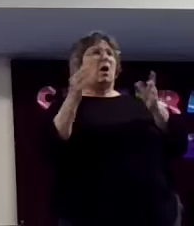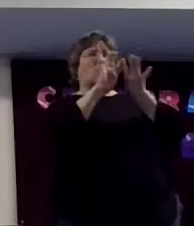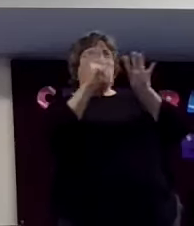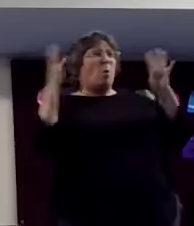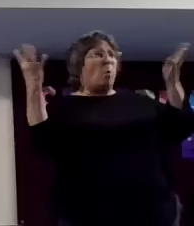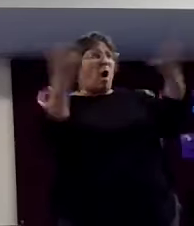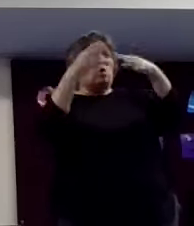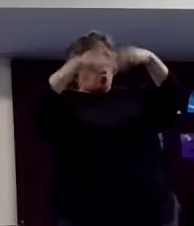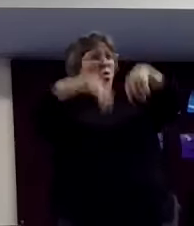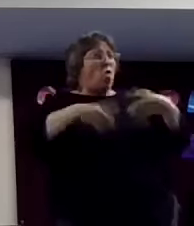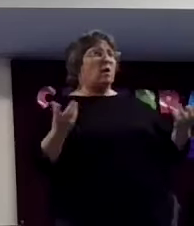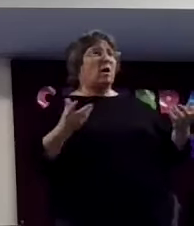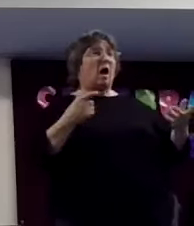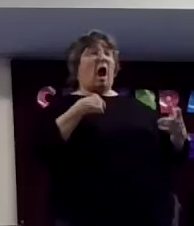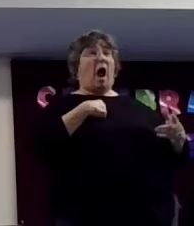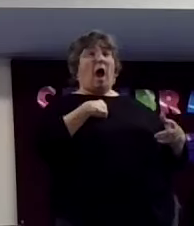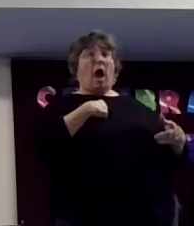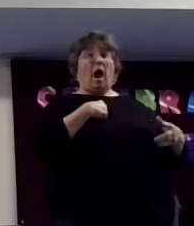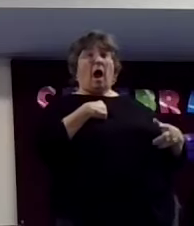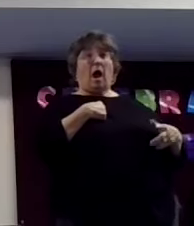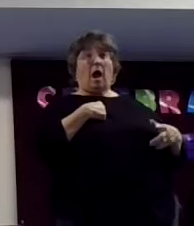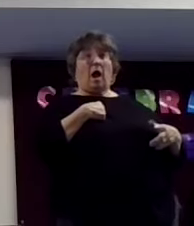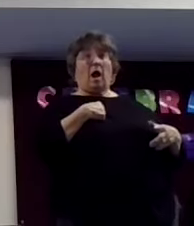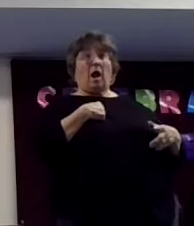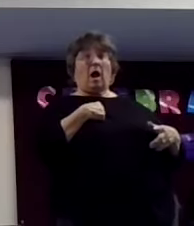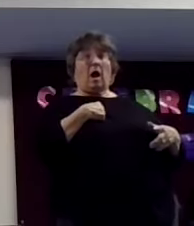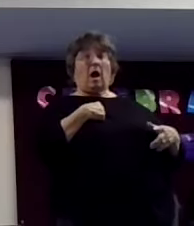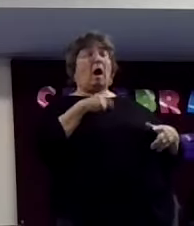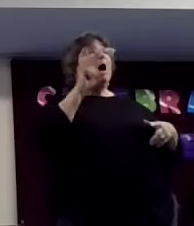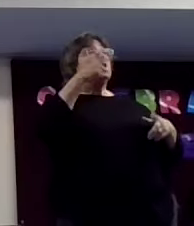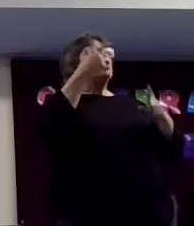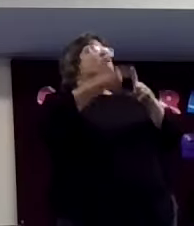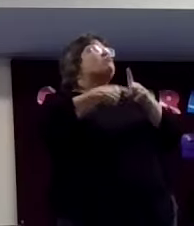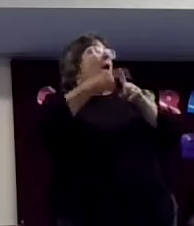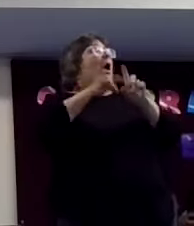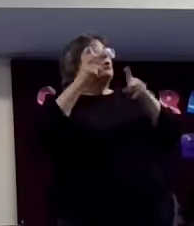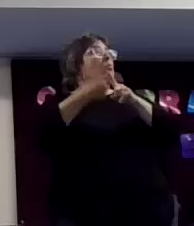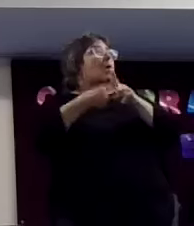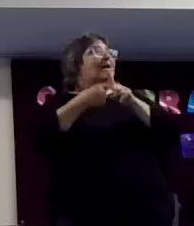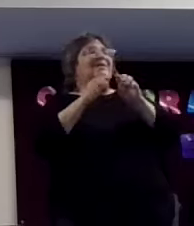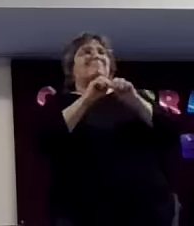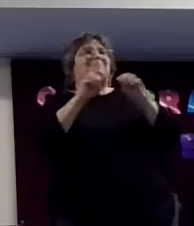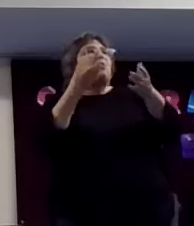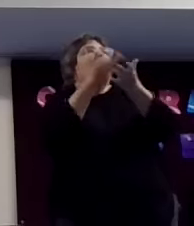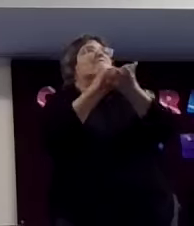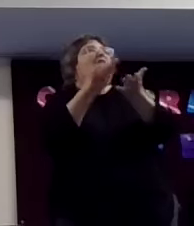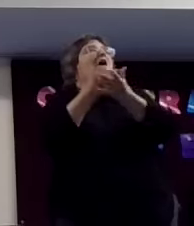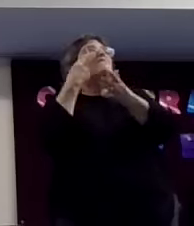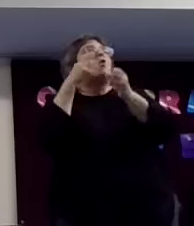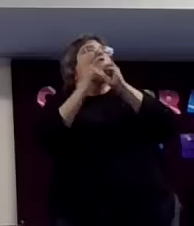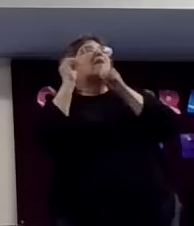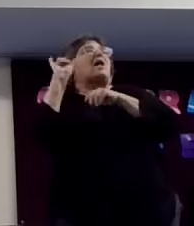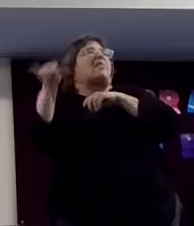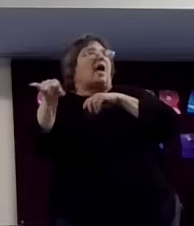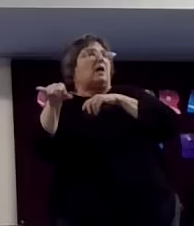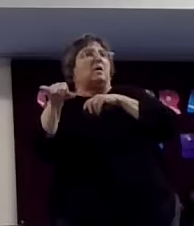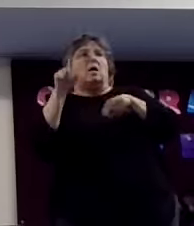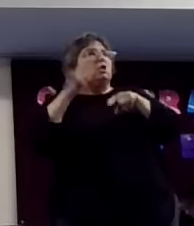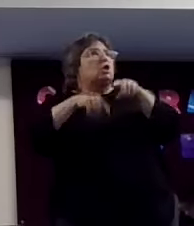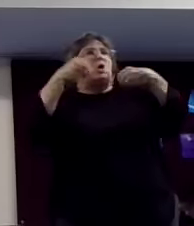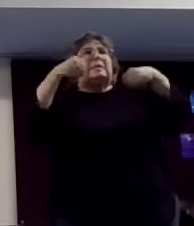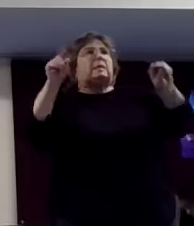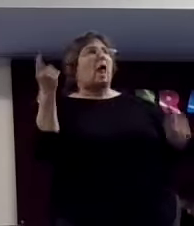wall where I could have rented it out, but there's no funding for her to fix it. Yeah. She